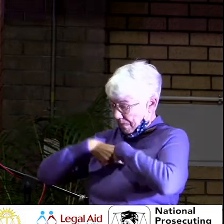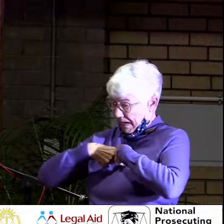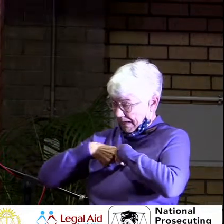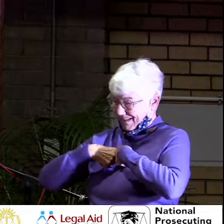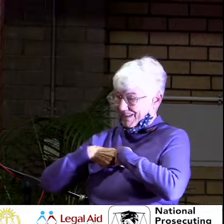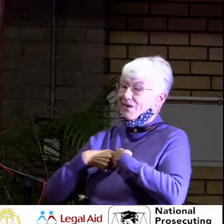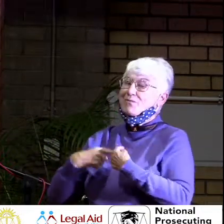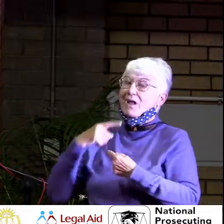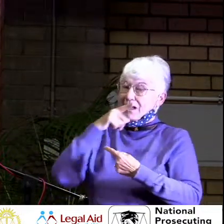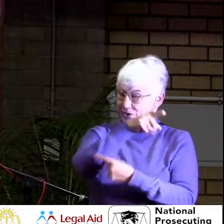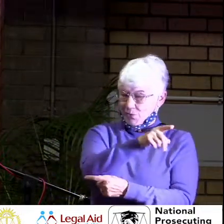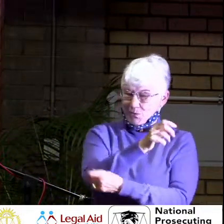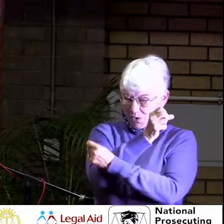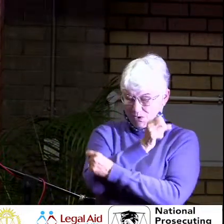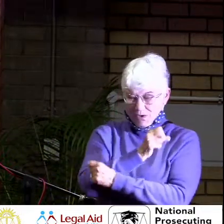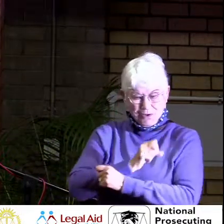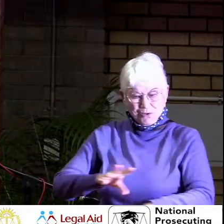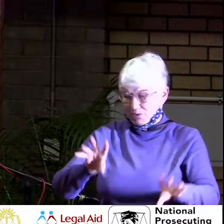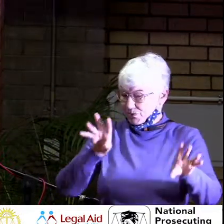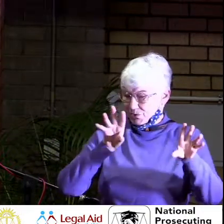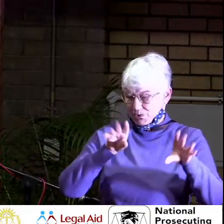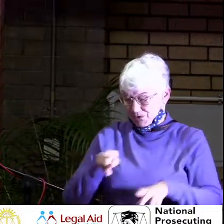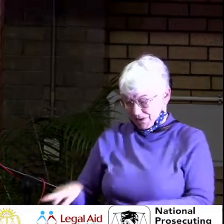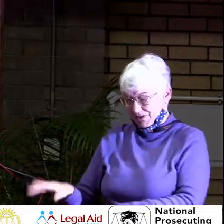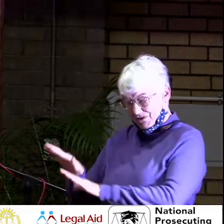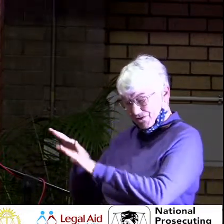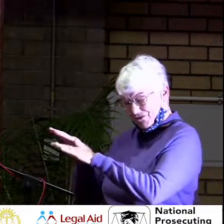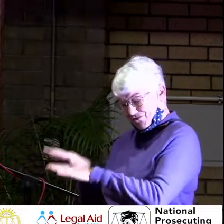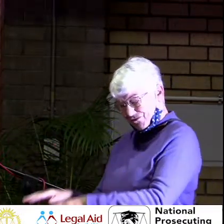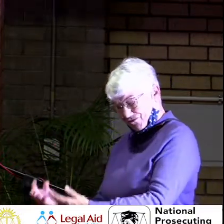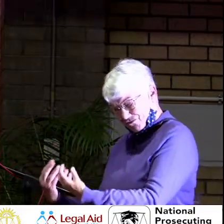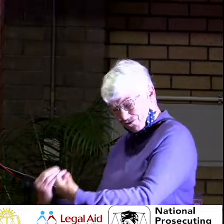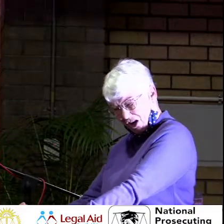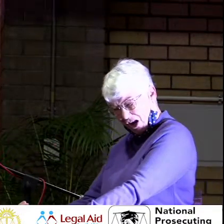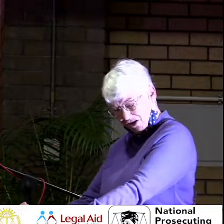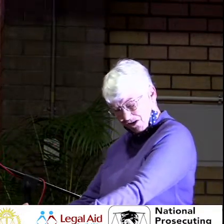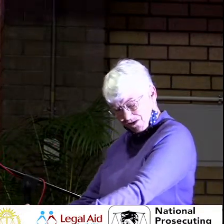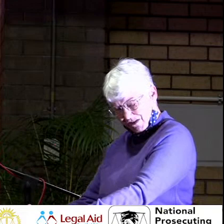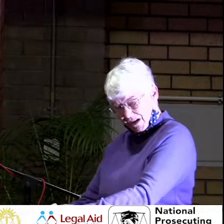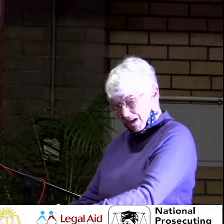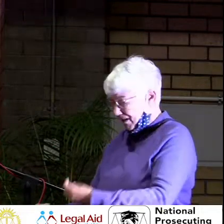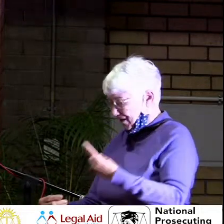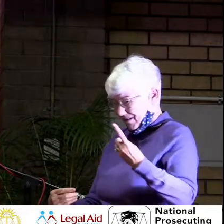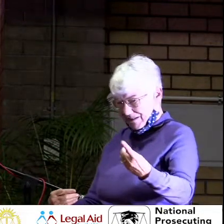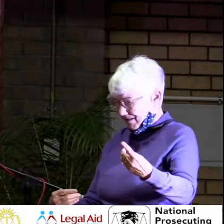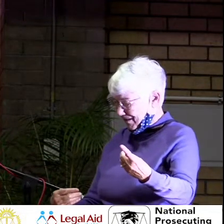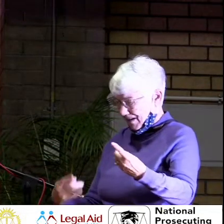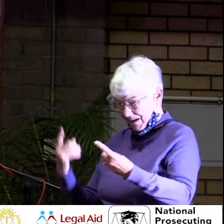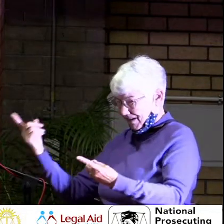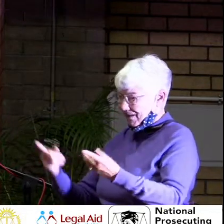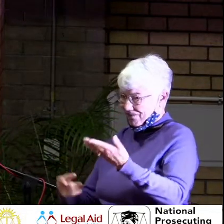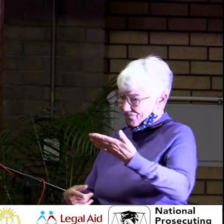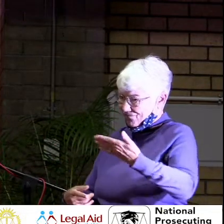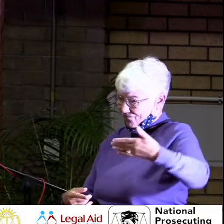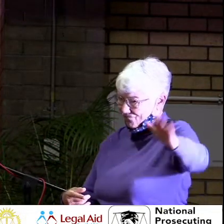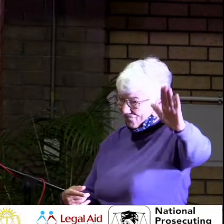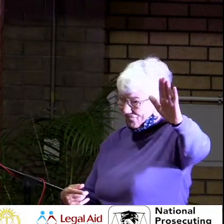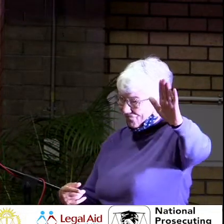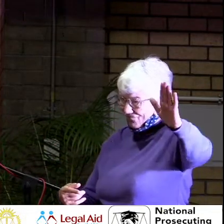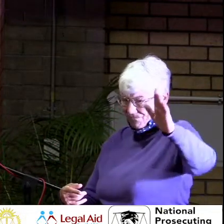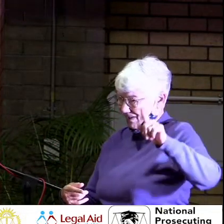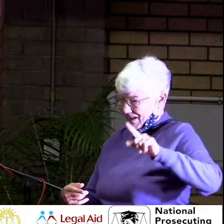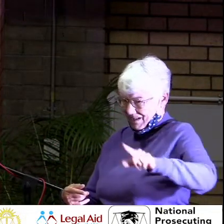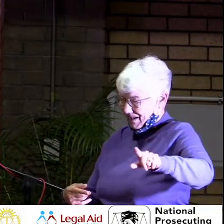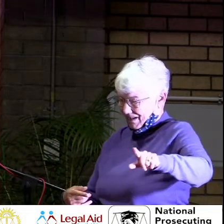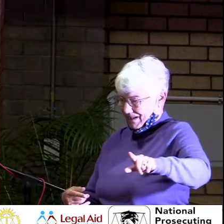She comes to us for help. Today we can say, not only are we assisting her with her